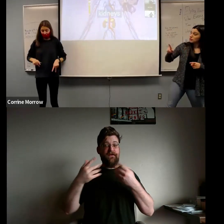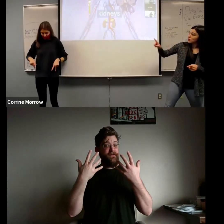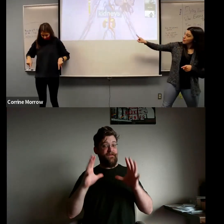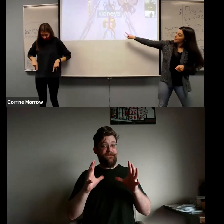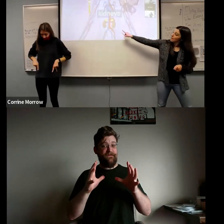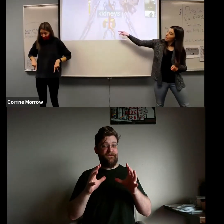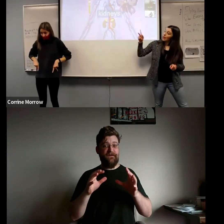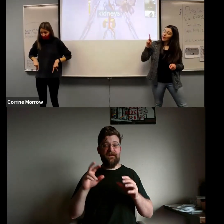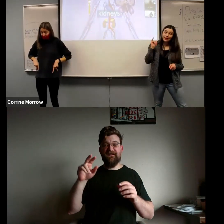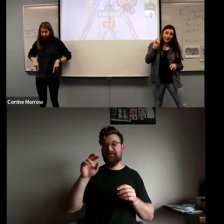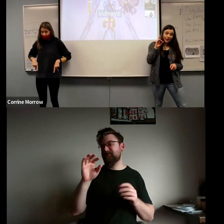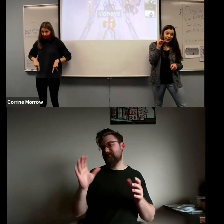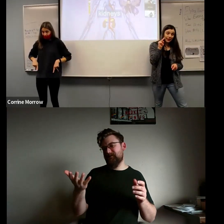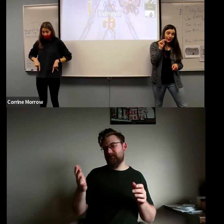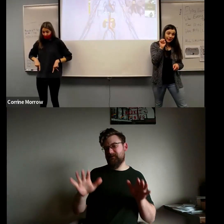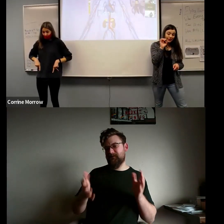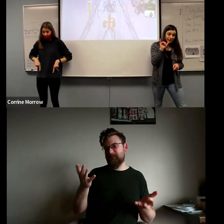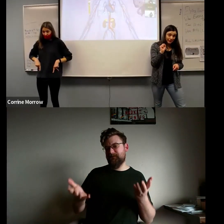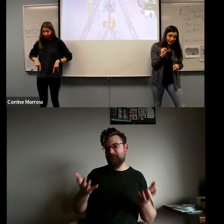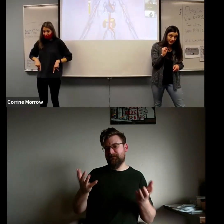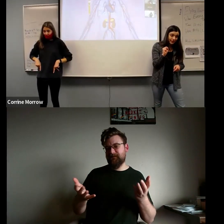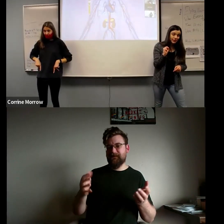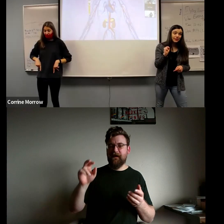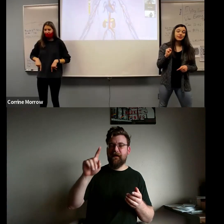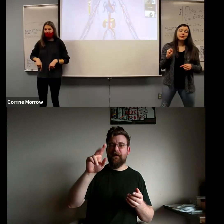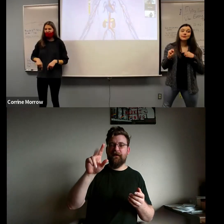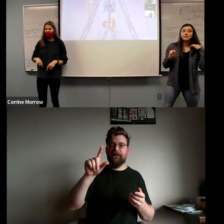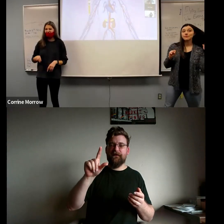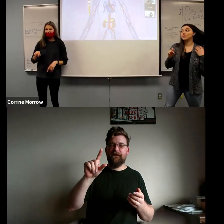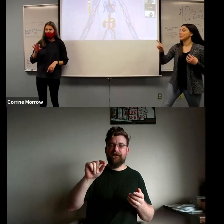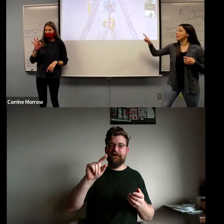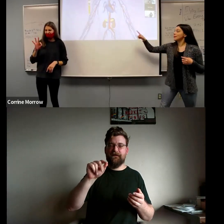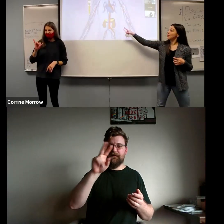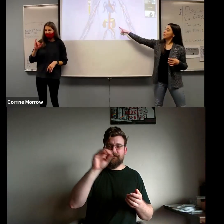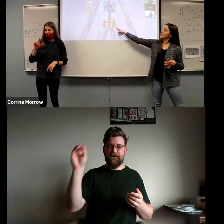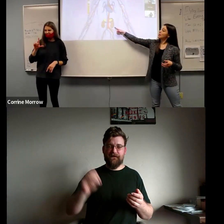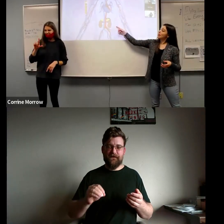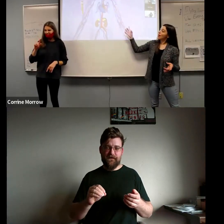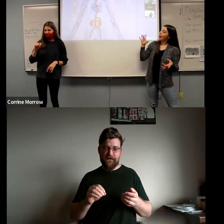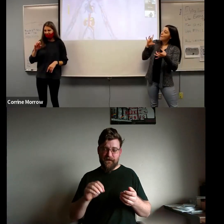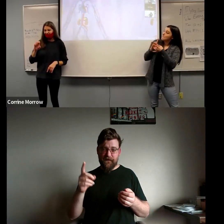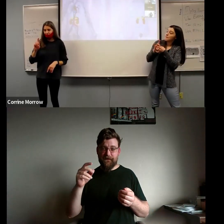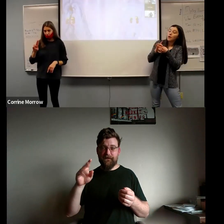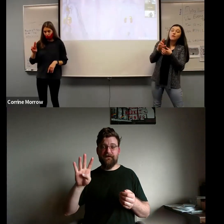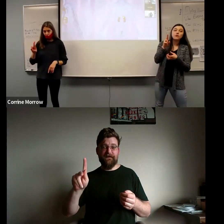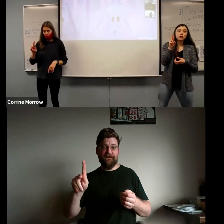heads back to the heart. The kidneys are actually part of the urinary system.